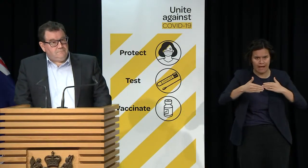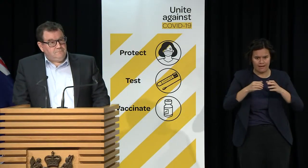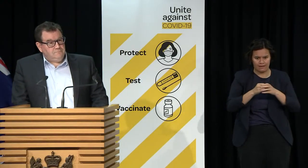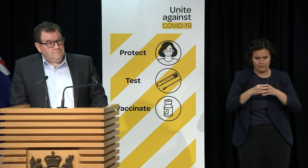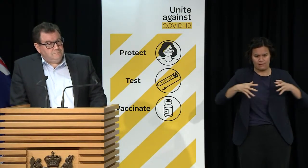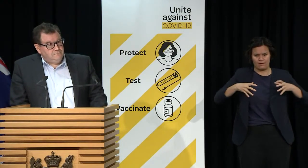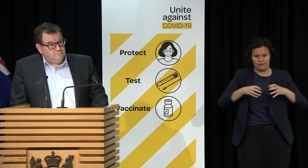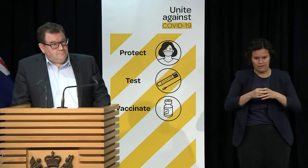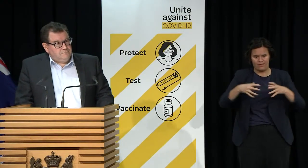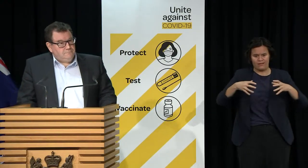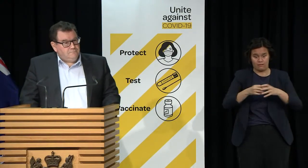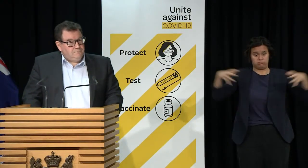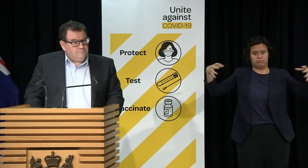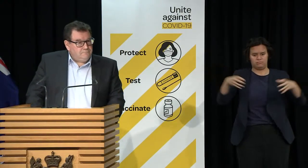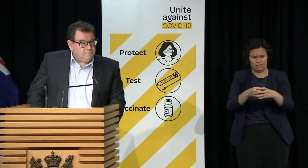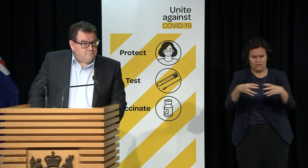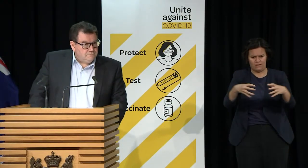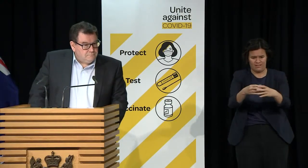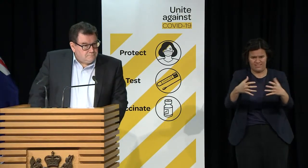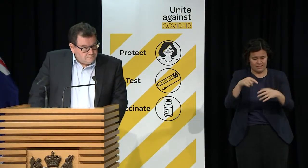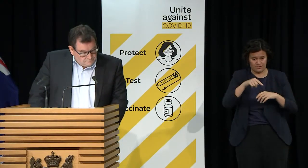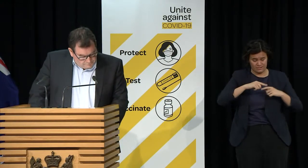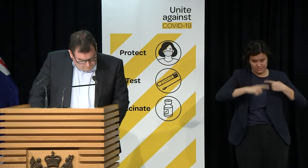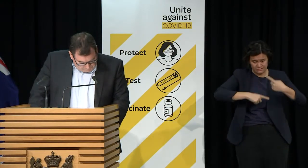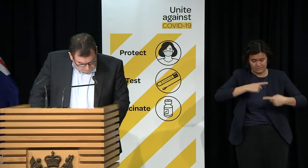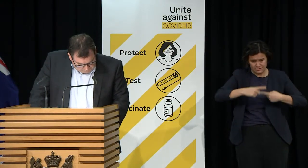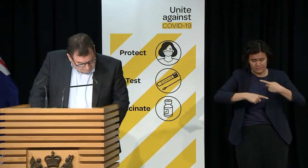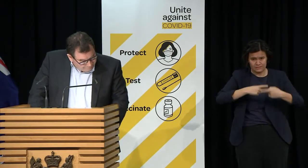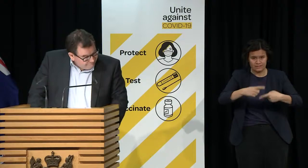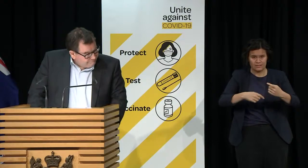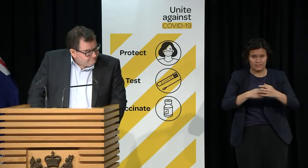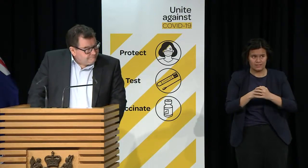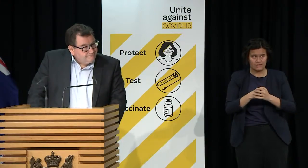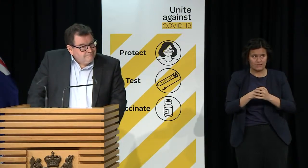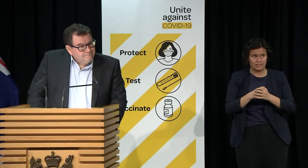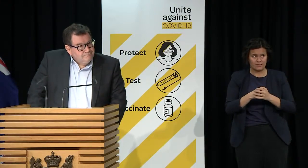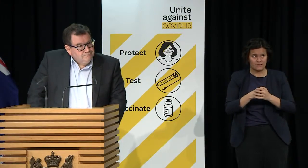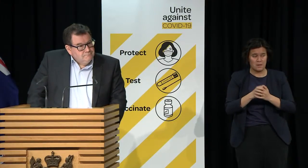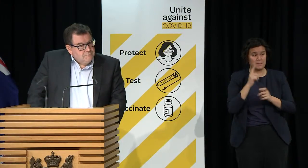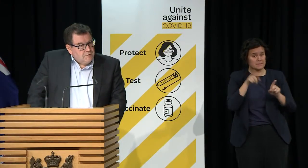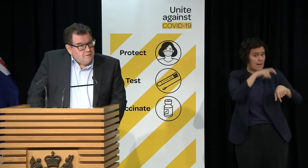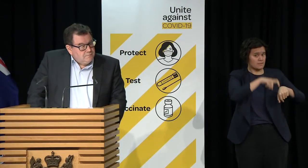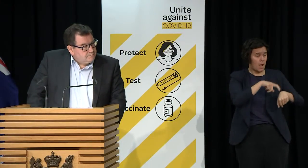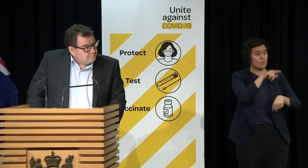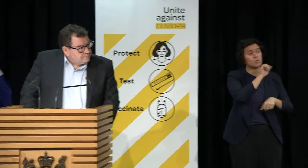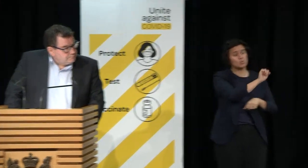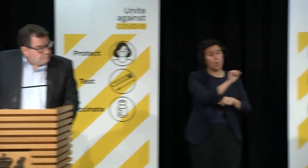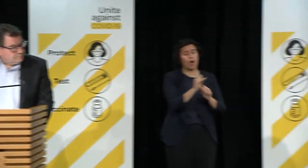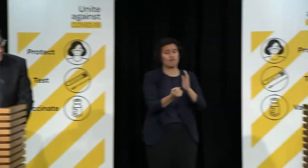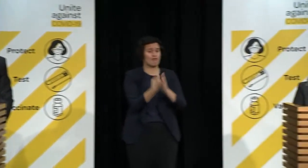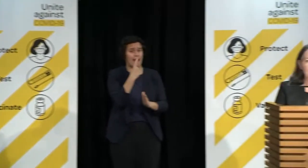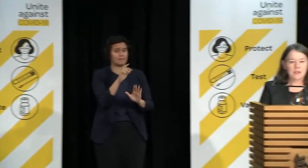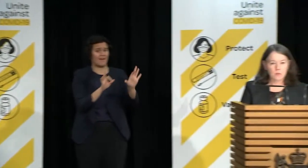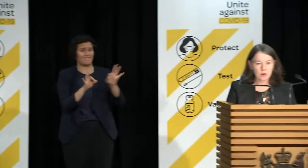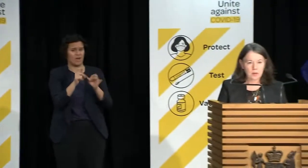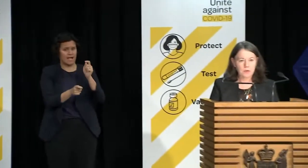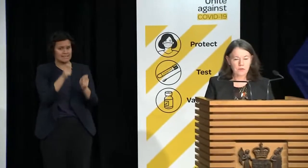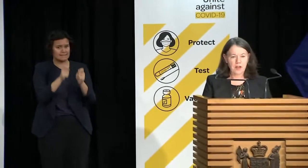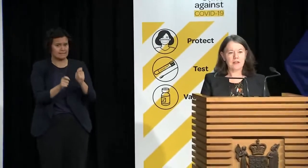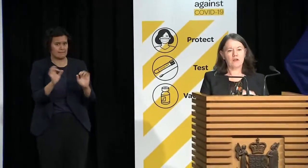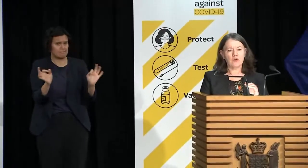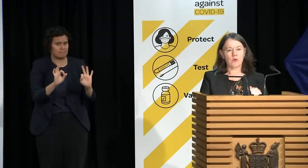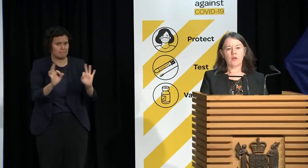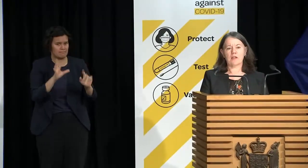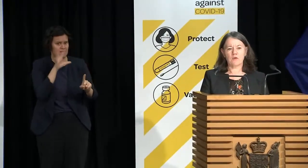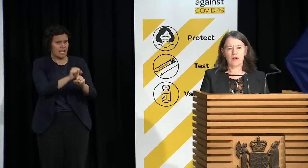gauge on why that remains so, if the surveillance testing that's happening isn't finding any new cases. Well, we are finding a small number